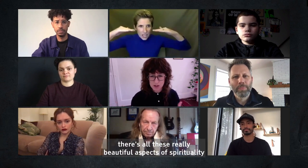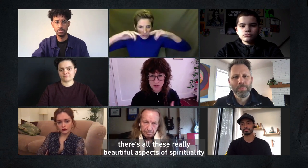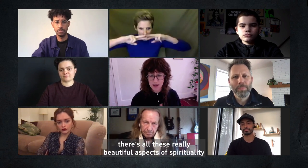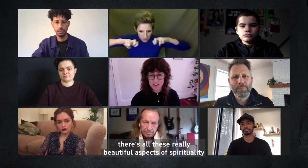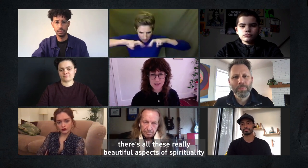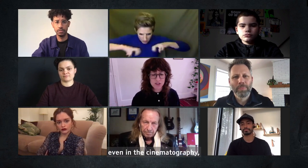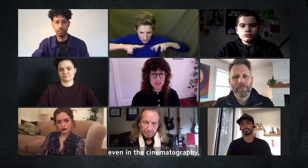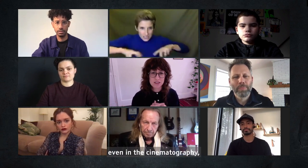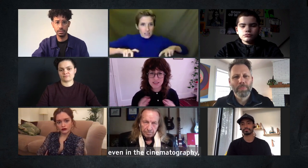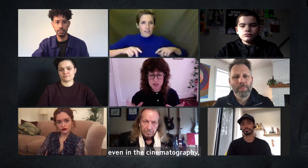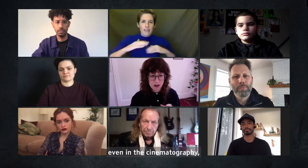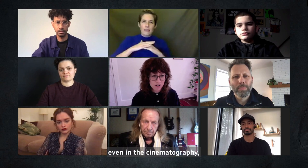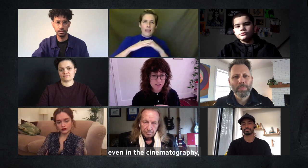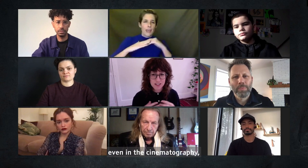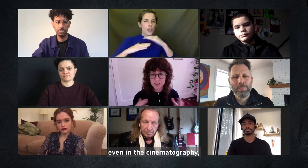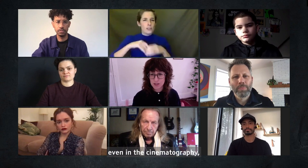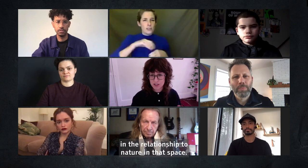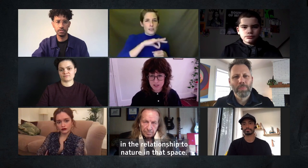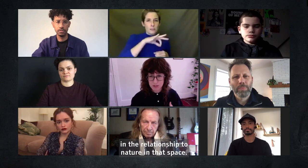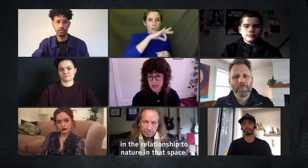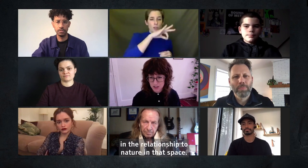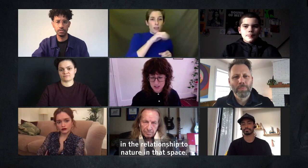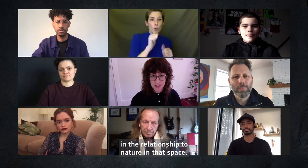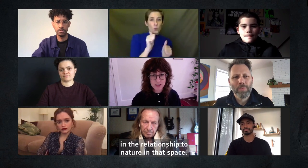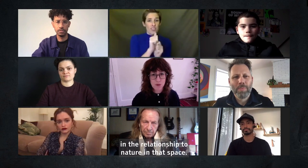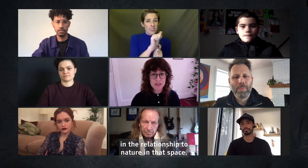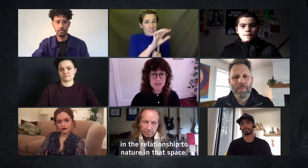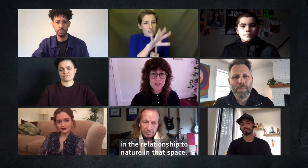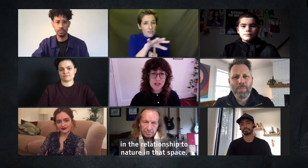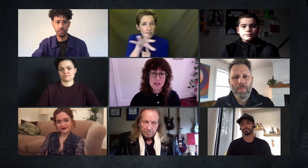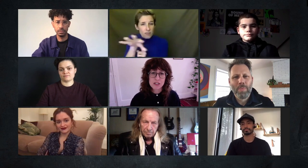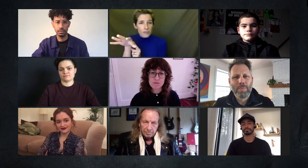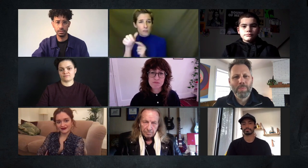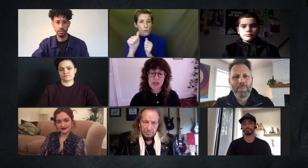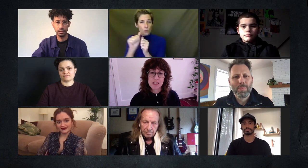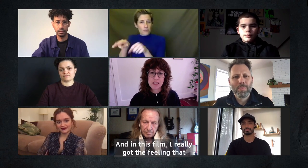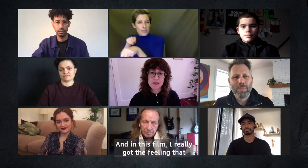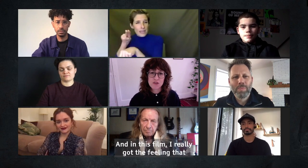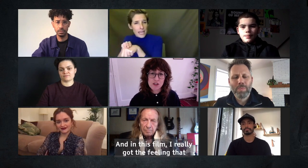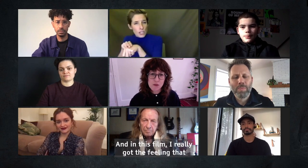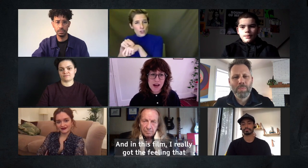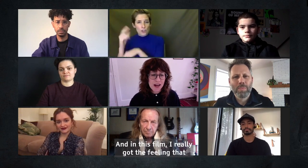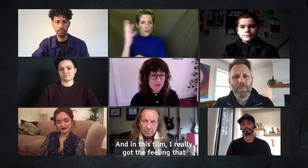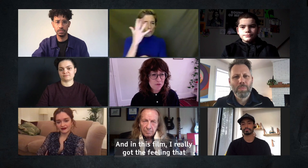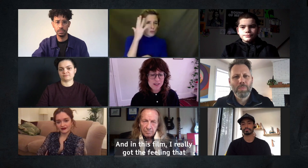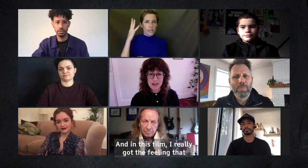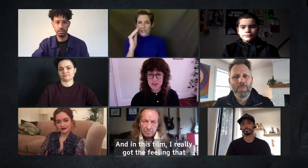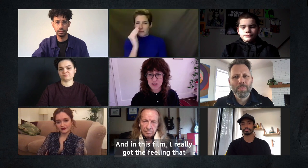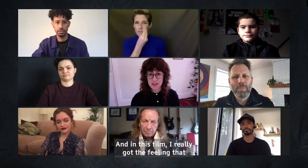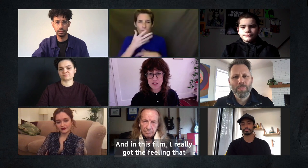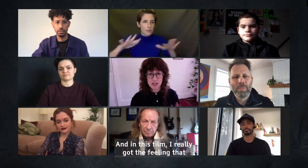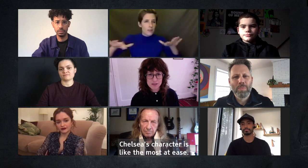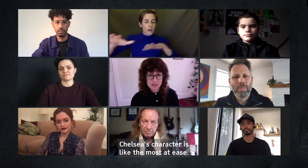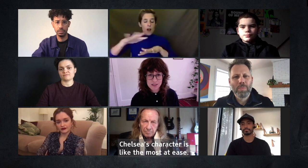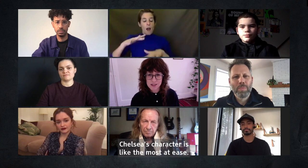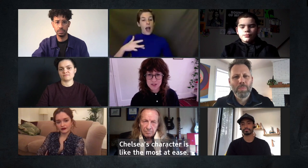aspects of spirituality, even in the cinematography, the relationship to nature in that space. And in this film, I really got the